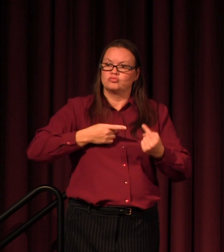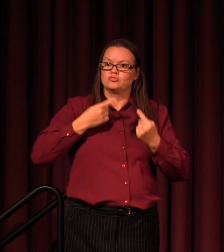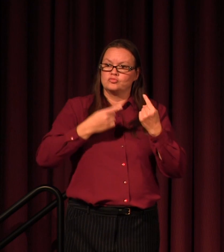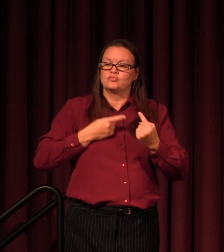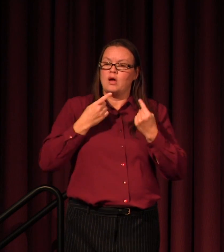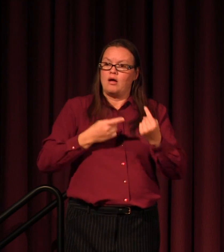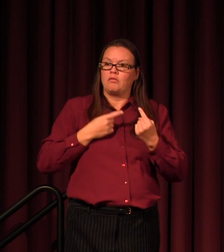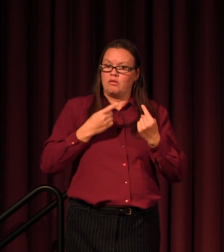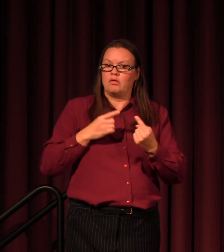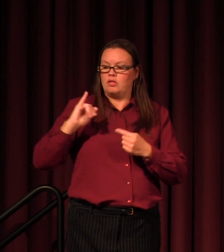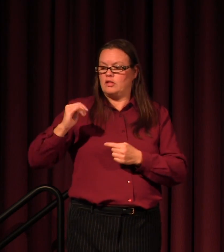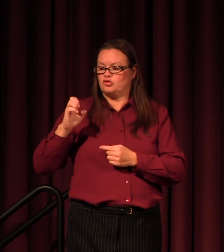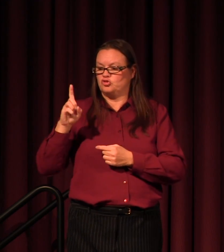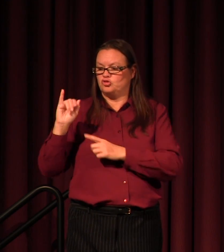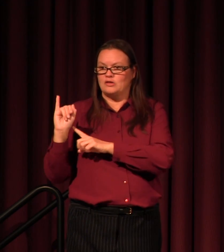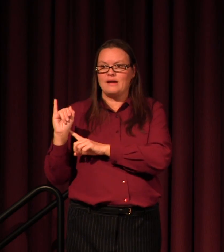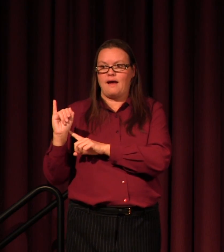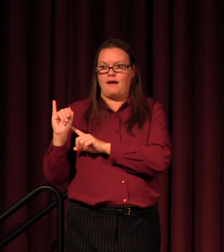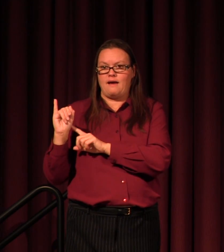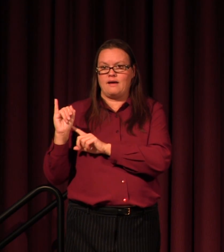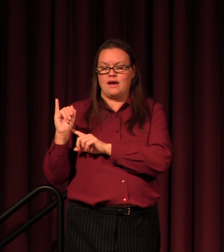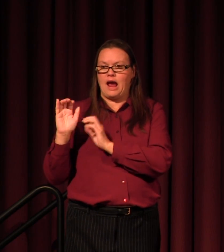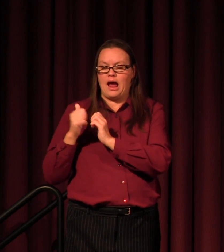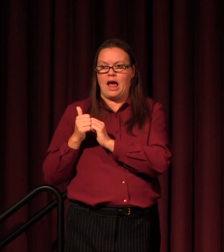you overcome that?